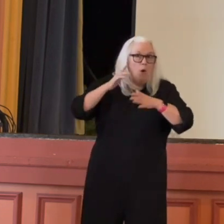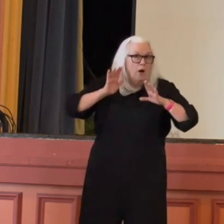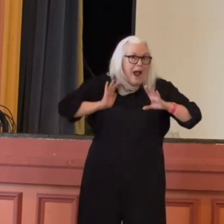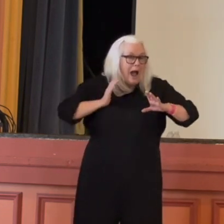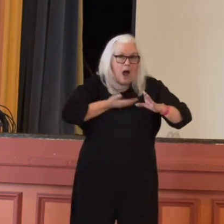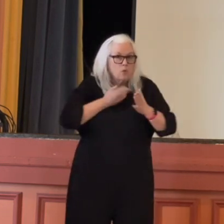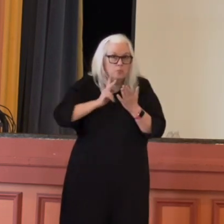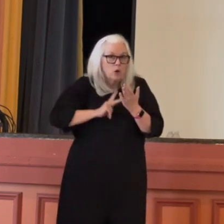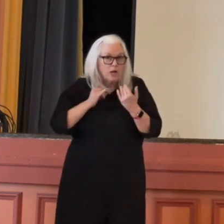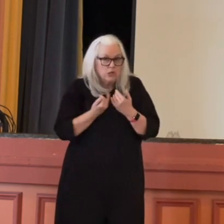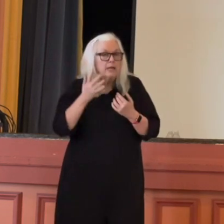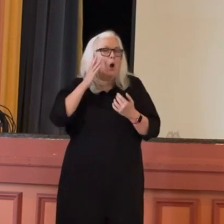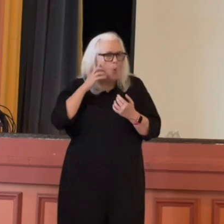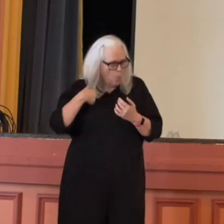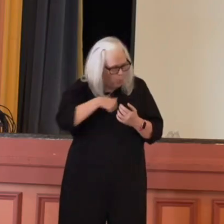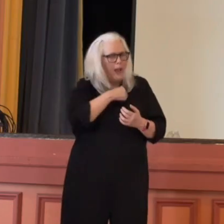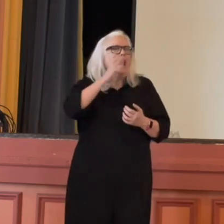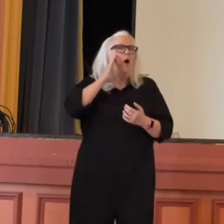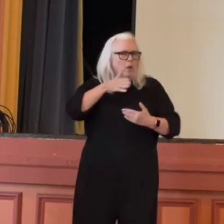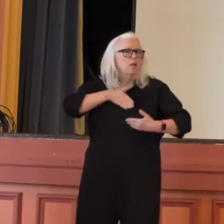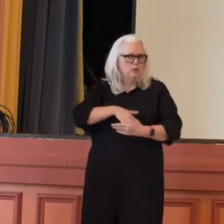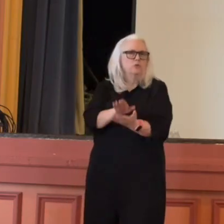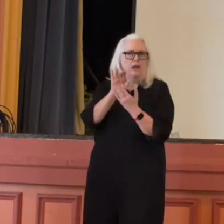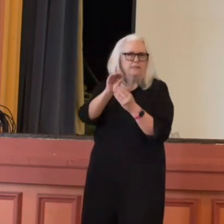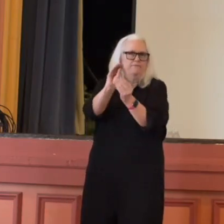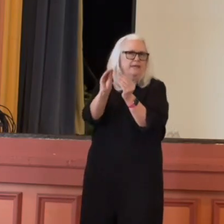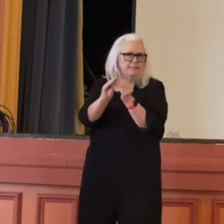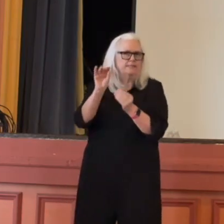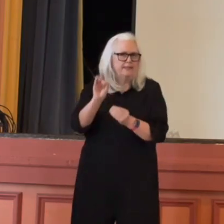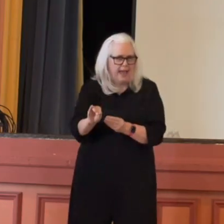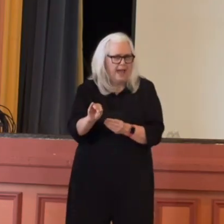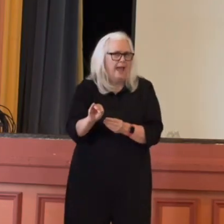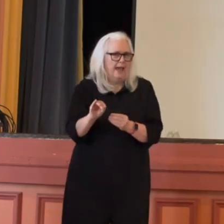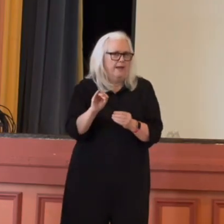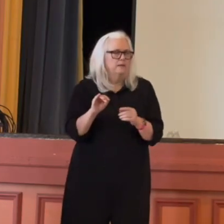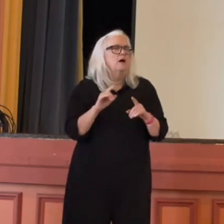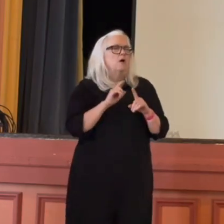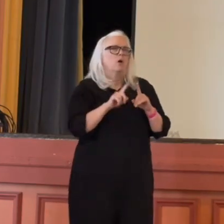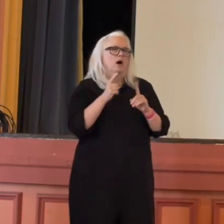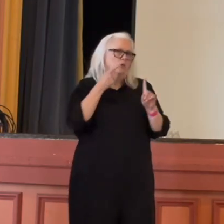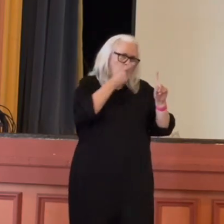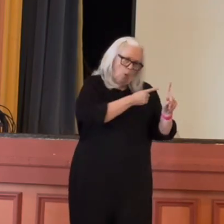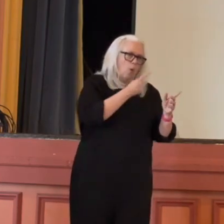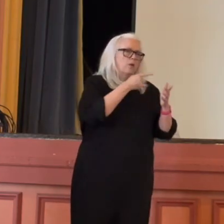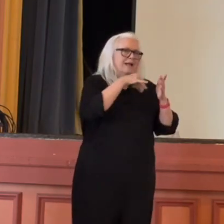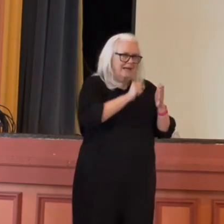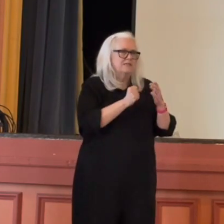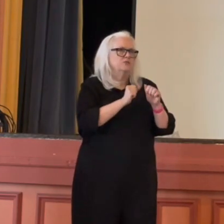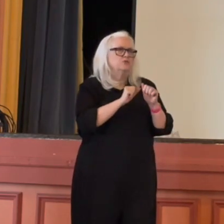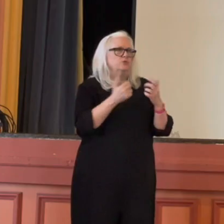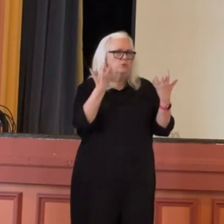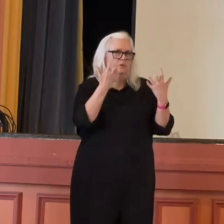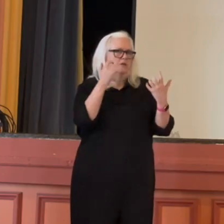address more brownfield than we have to meet our goals, but the main piece is combined sewer overflows. okay, wait back